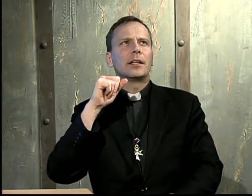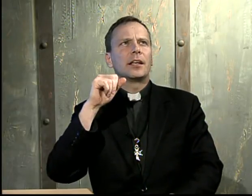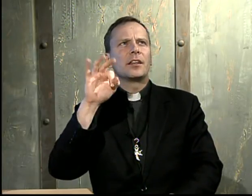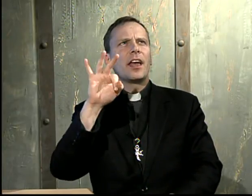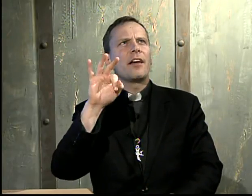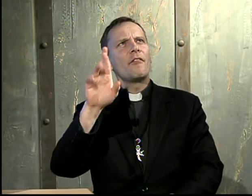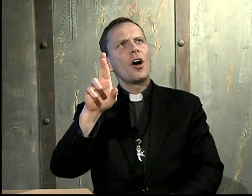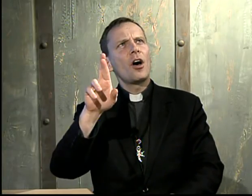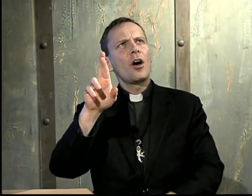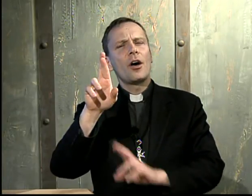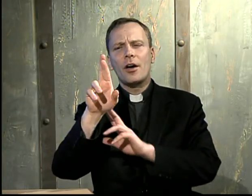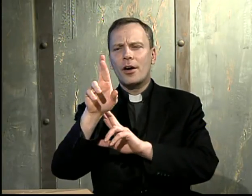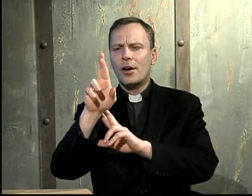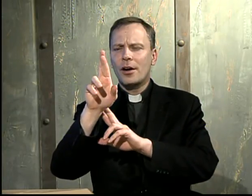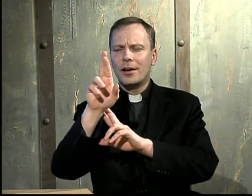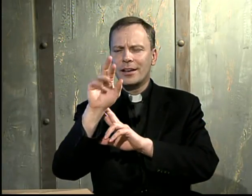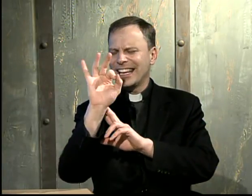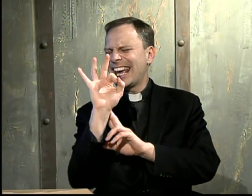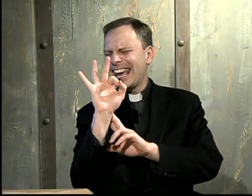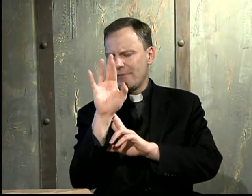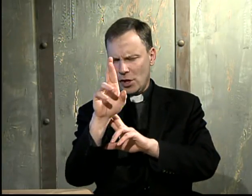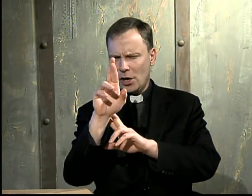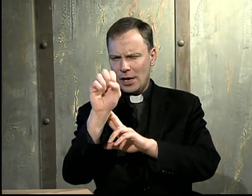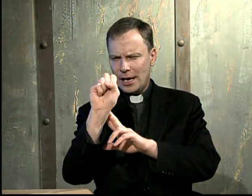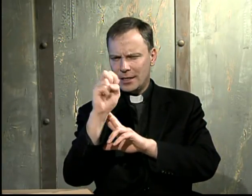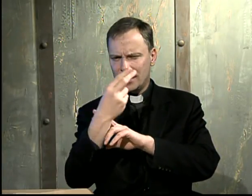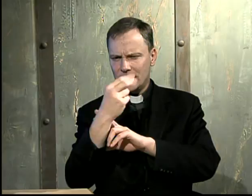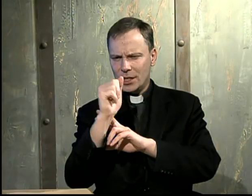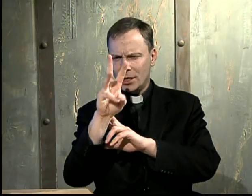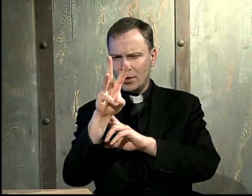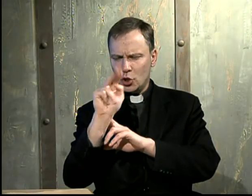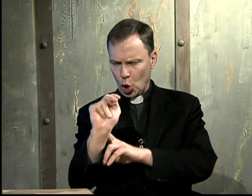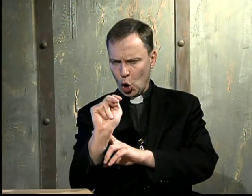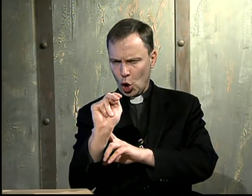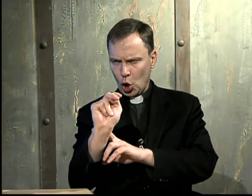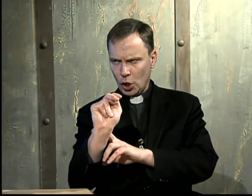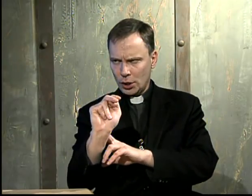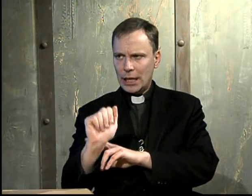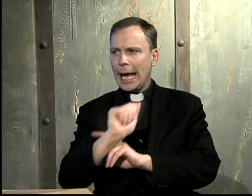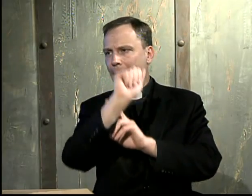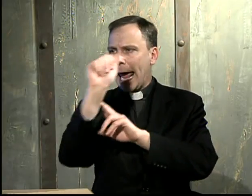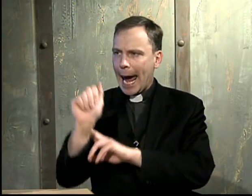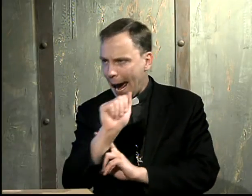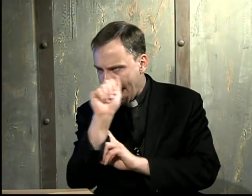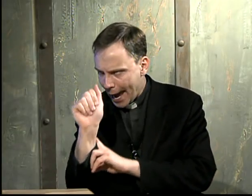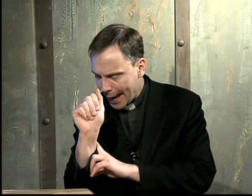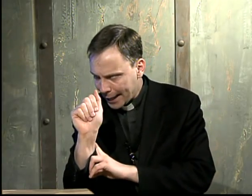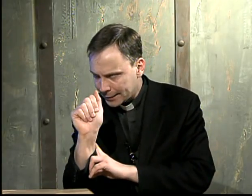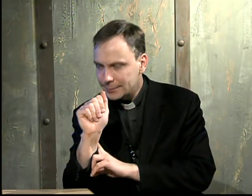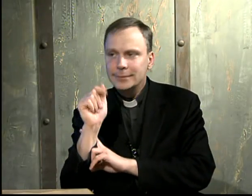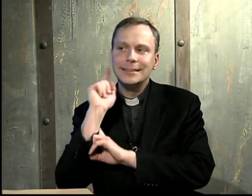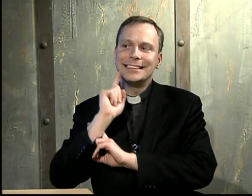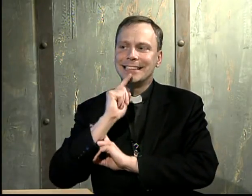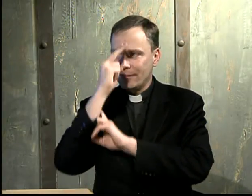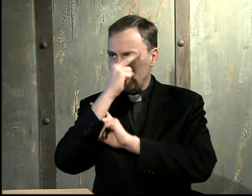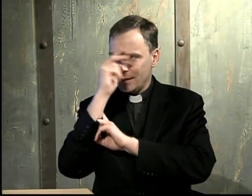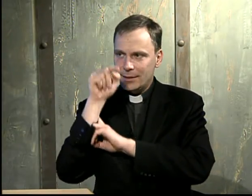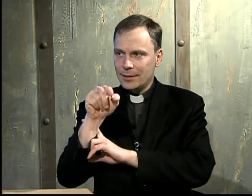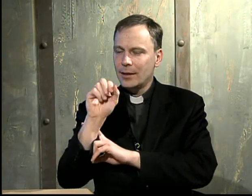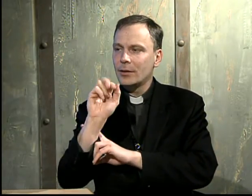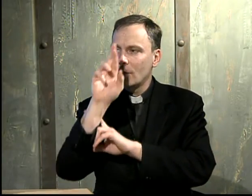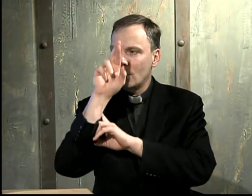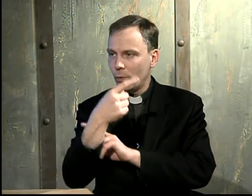at the website. And it's also FR Shawn, SHAWN,